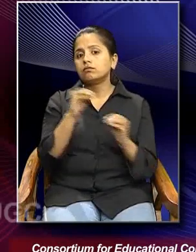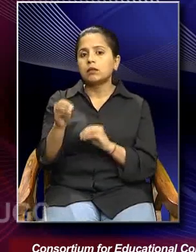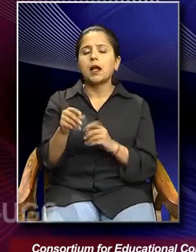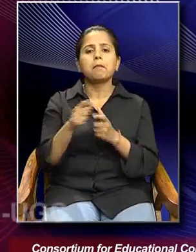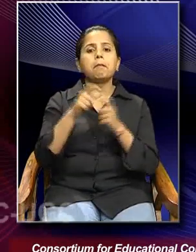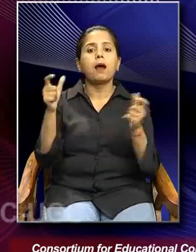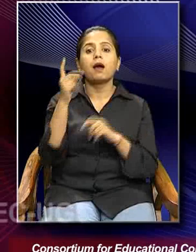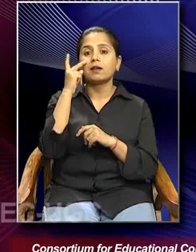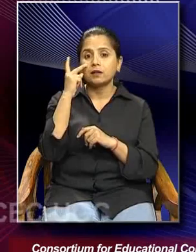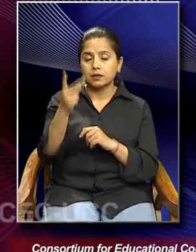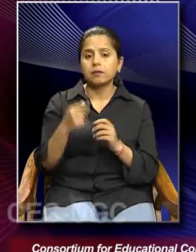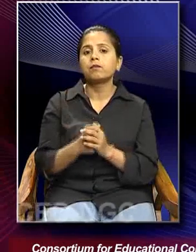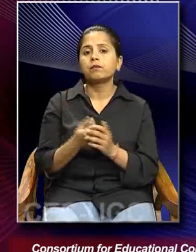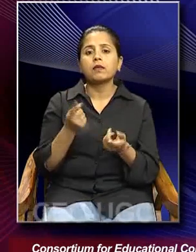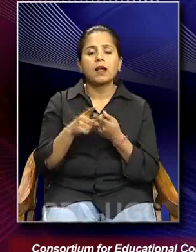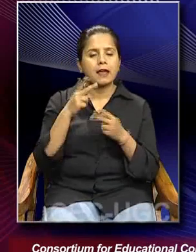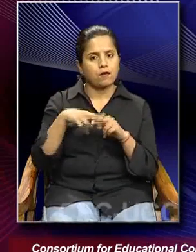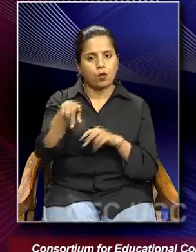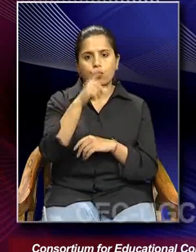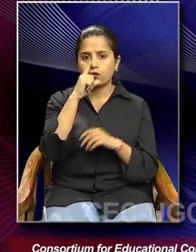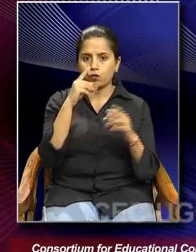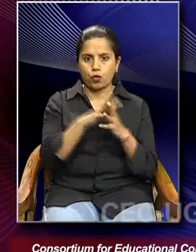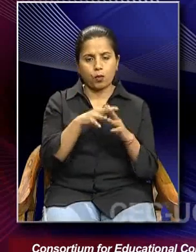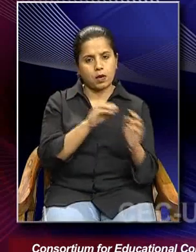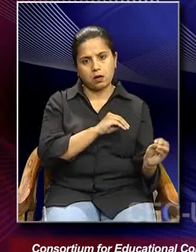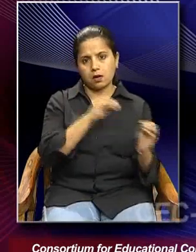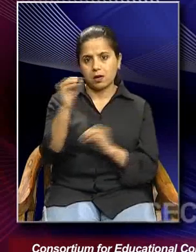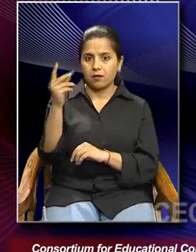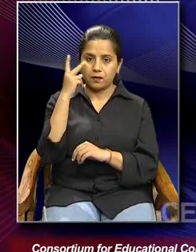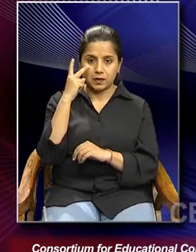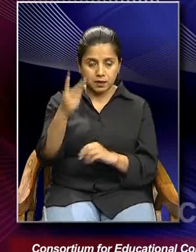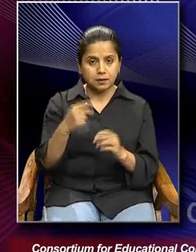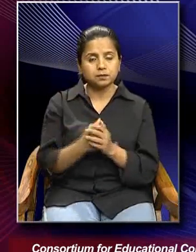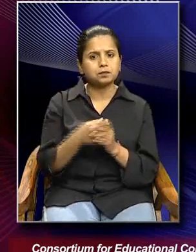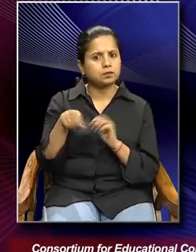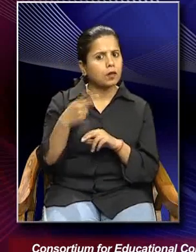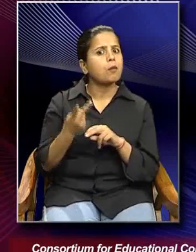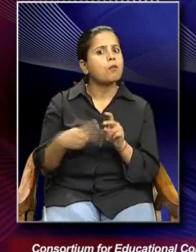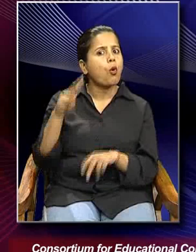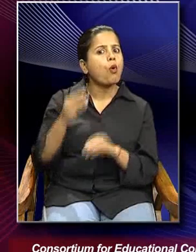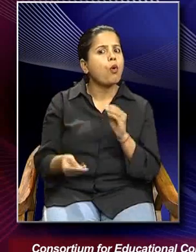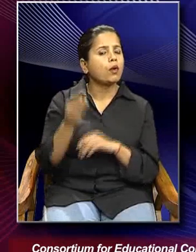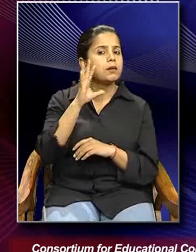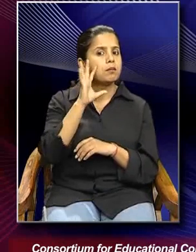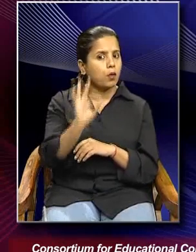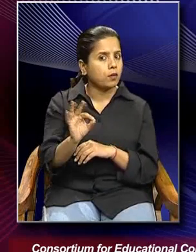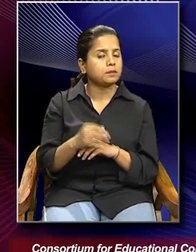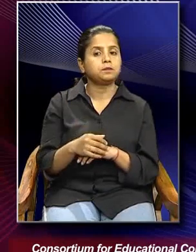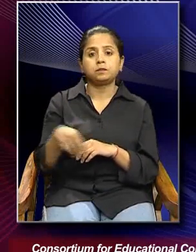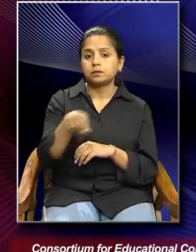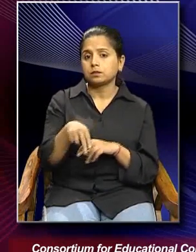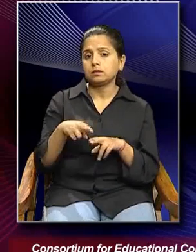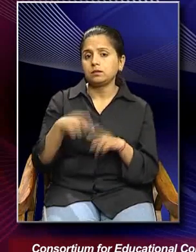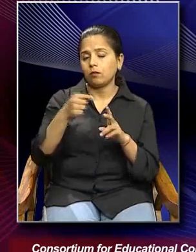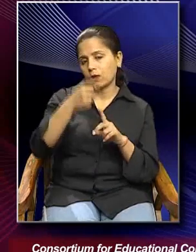largely in case of, if you look at female migration particularly, that is even more significant. And finally is the